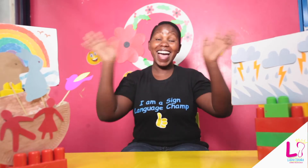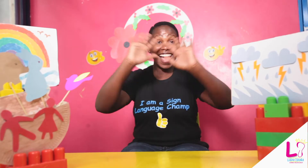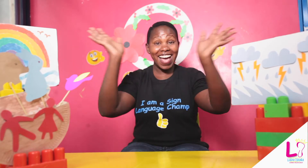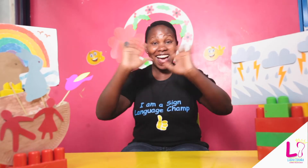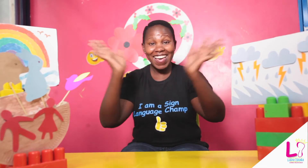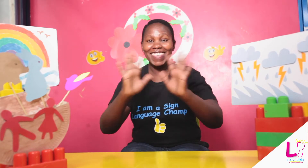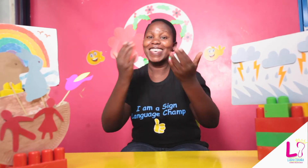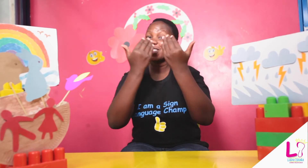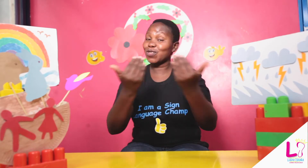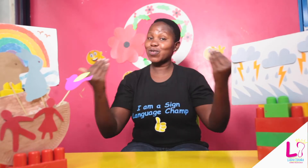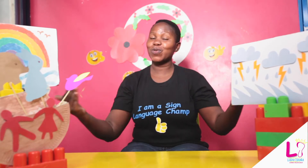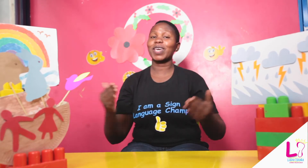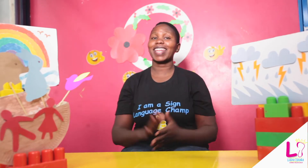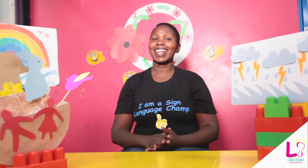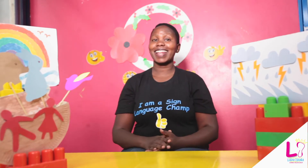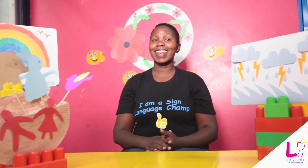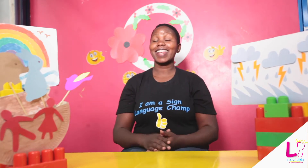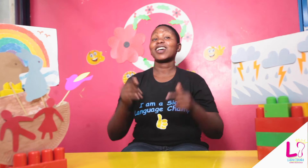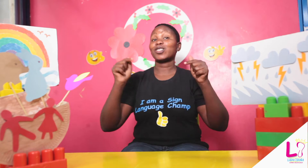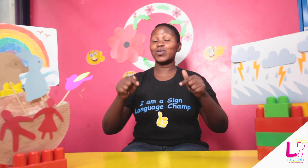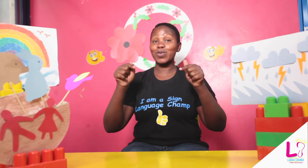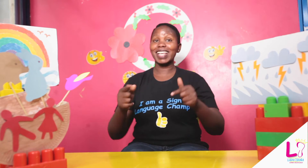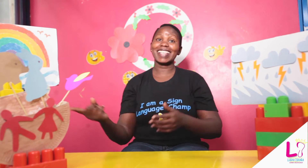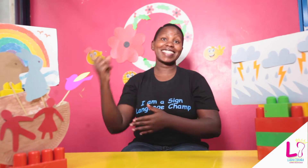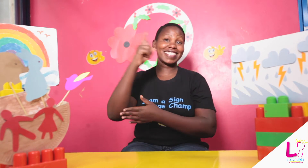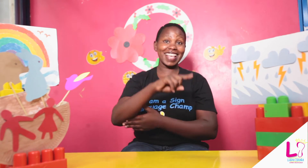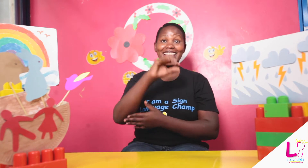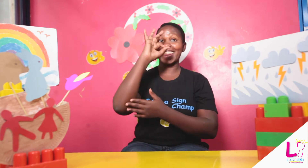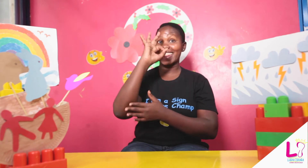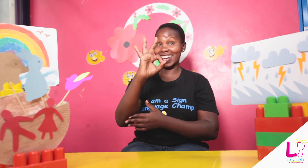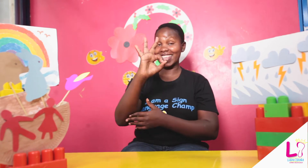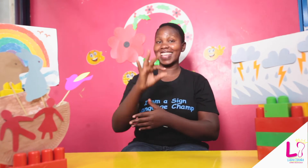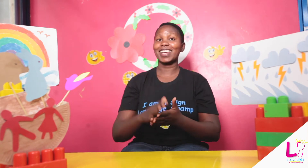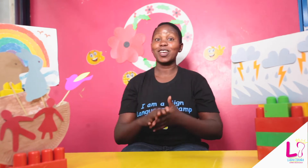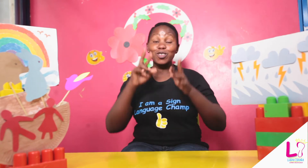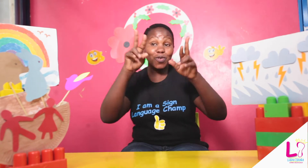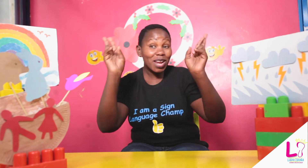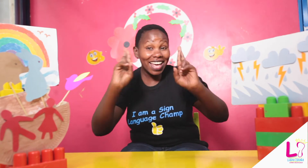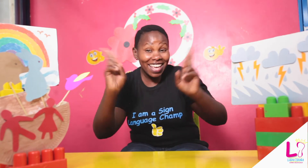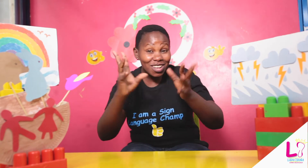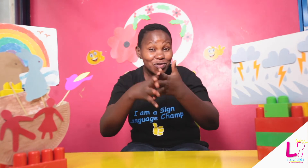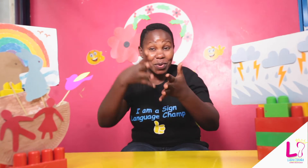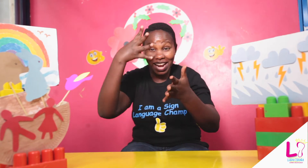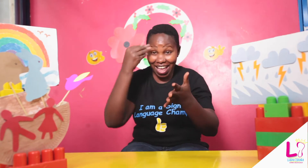Hi, children. Today is day 3. Are you ready to learn